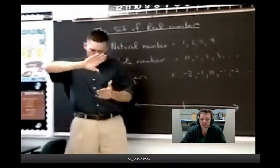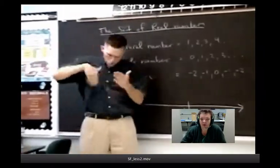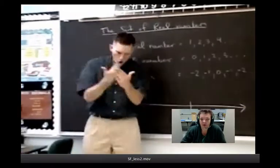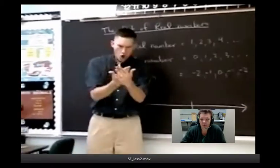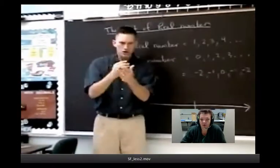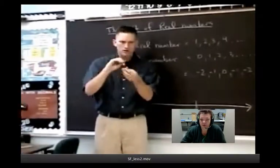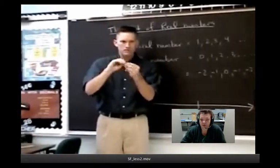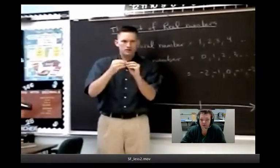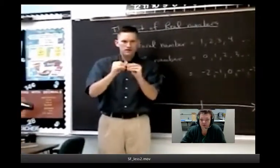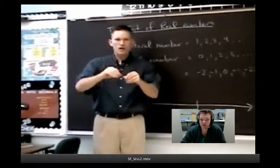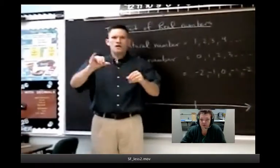Whole numbers